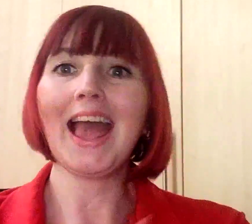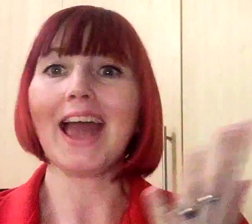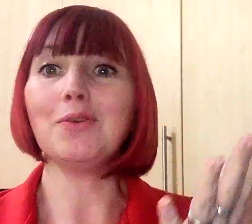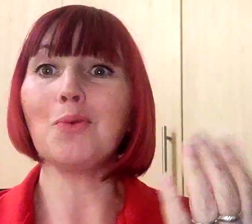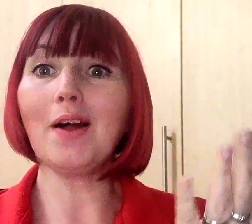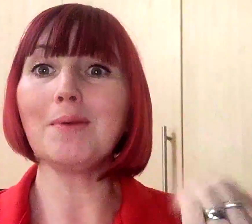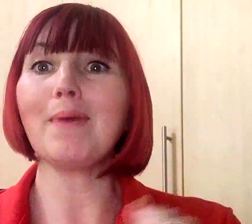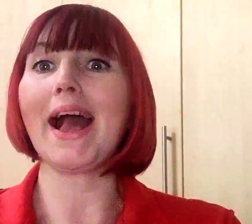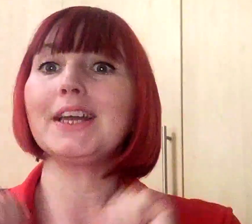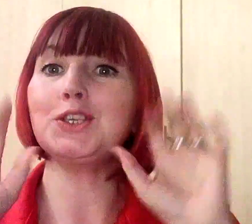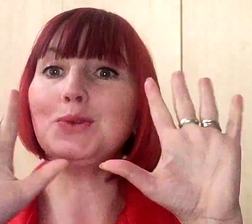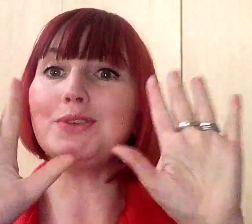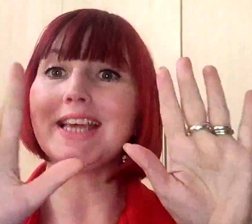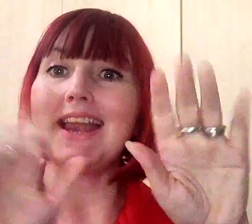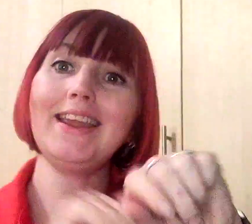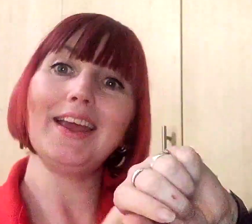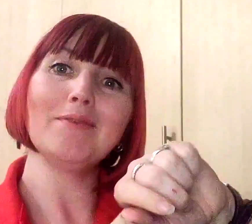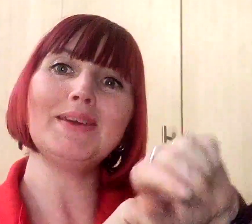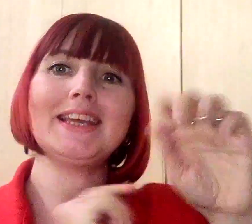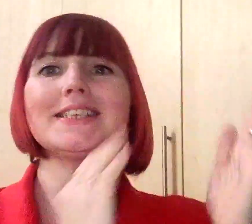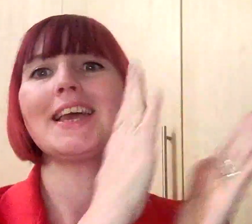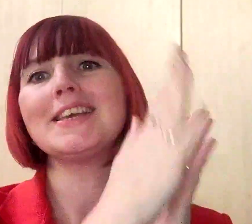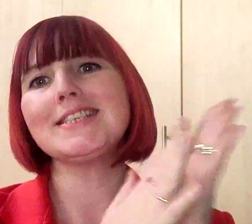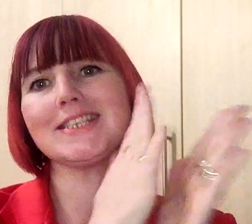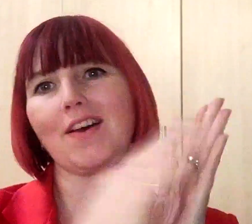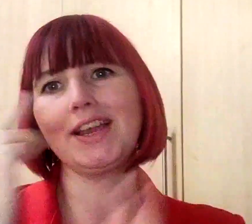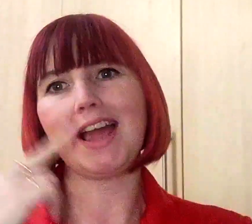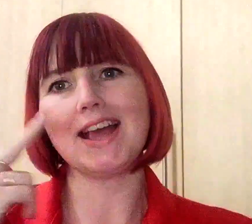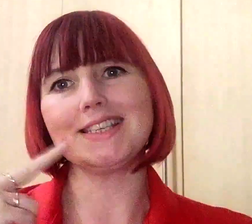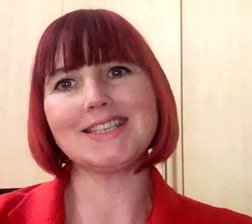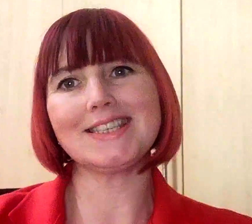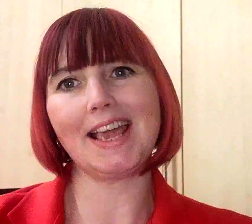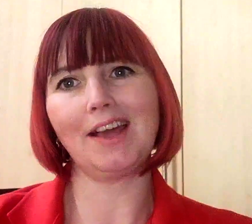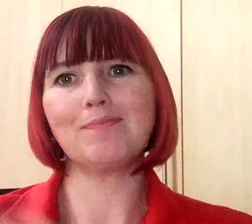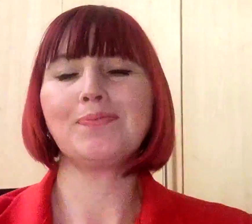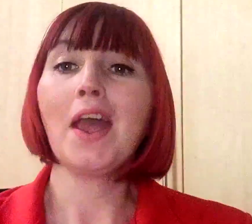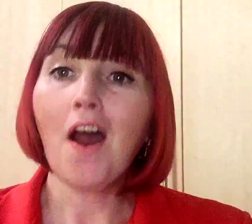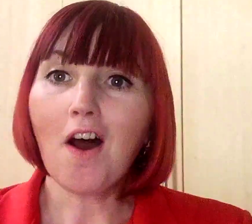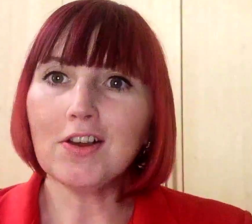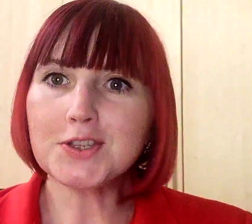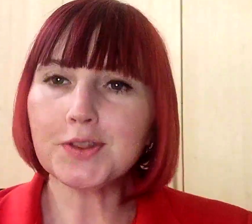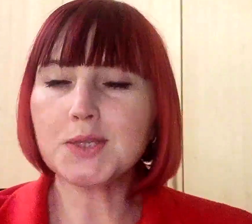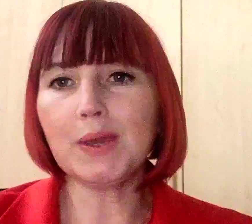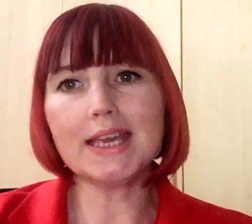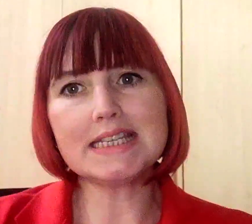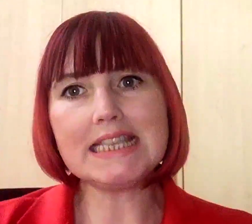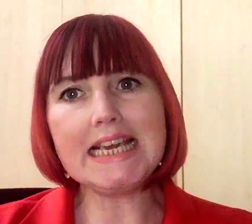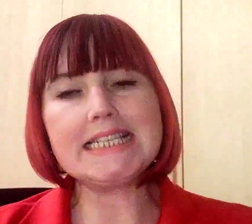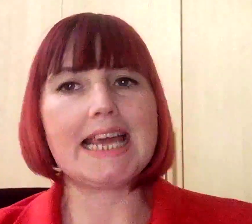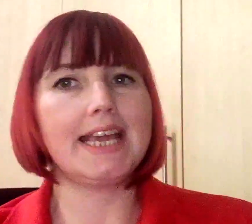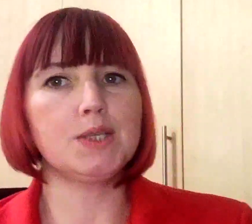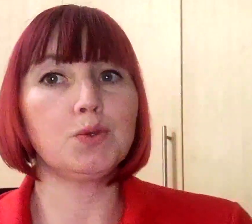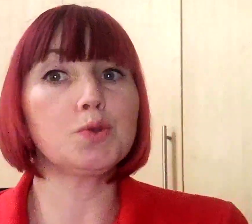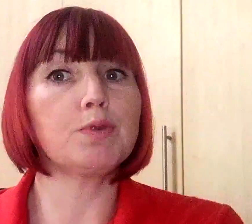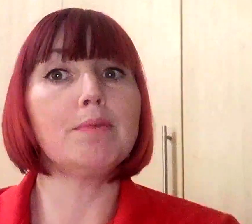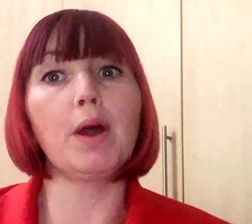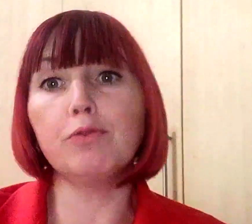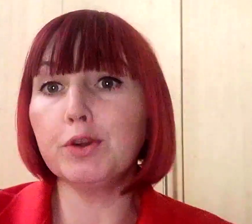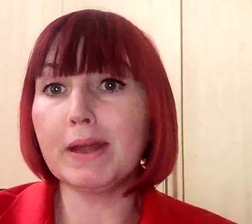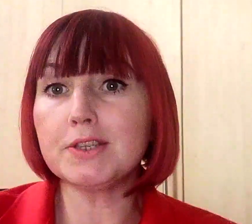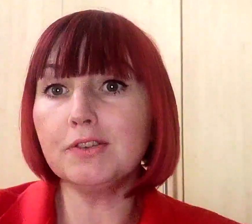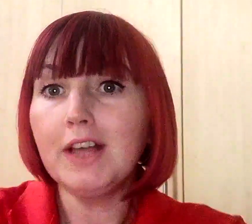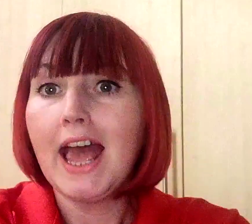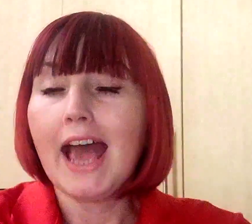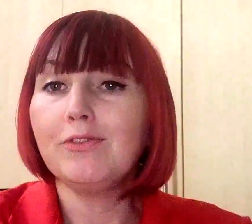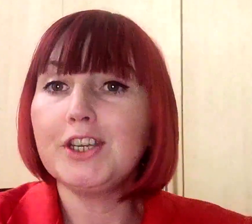Hi everyone, and welcome back to 10-Minute Sign and Sing. Our song this week is These Days, which was written